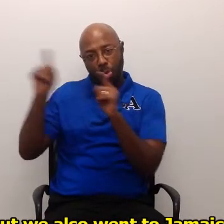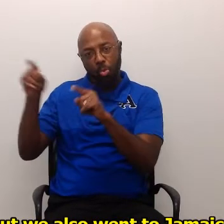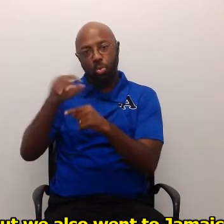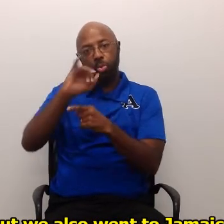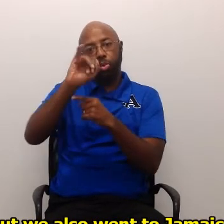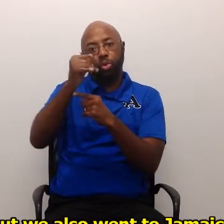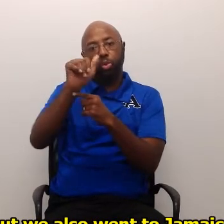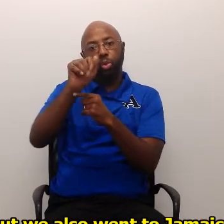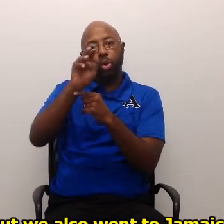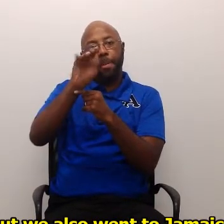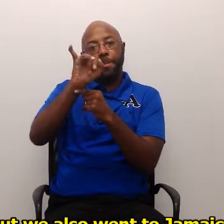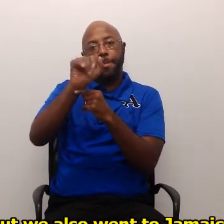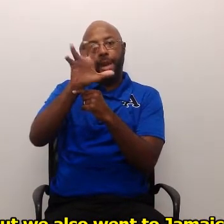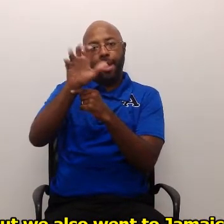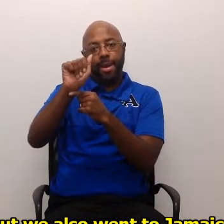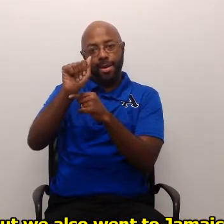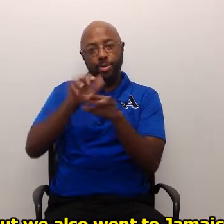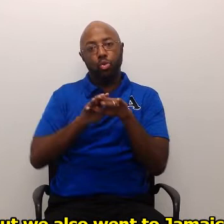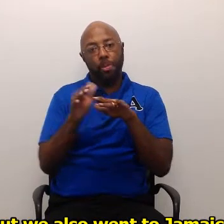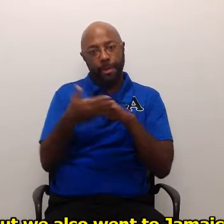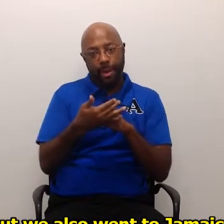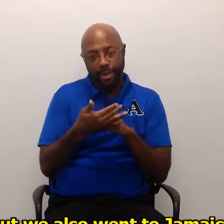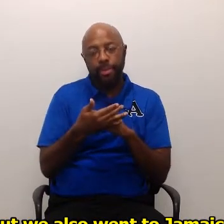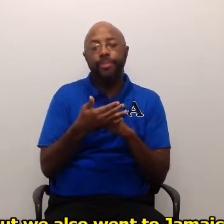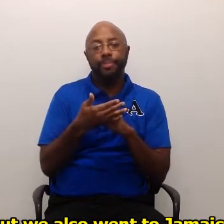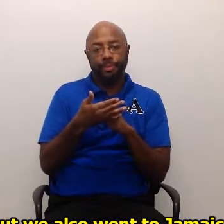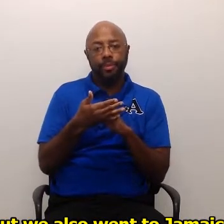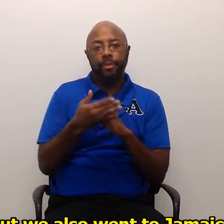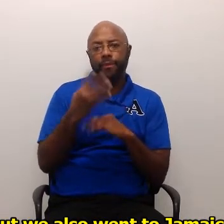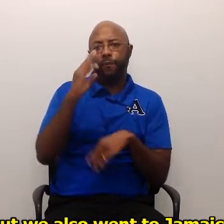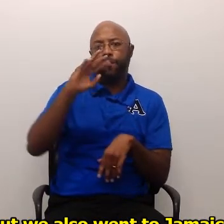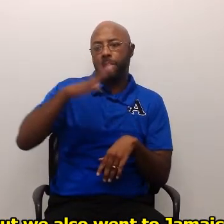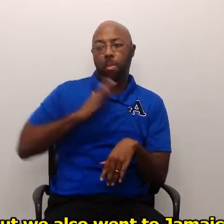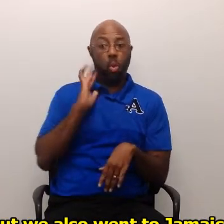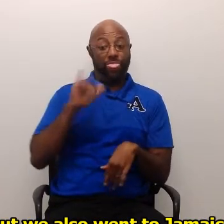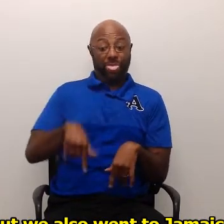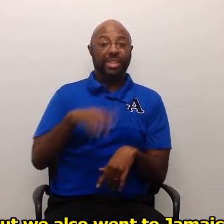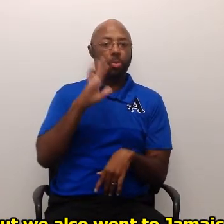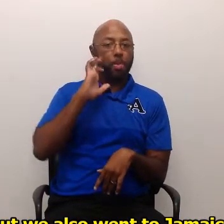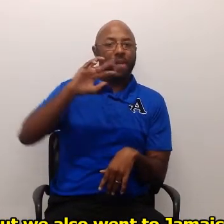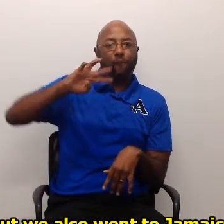only that, but we also went to Jamaica with our camp.